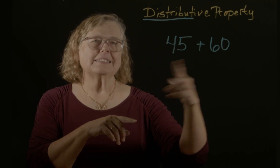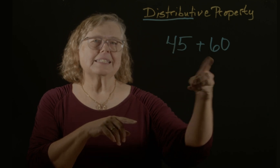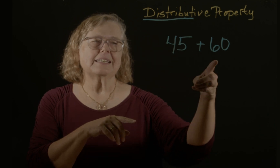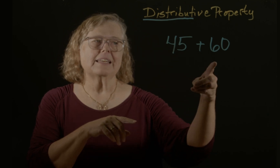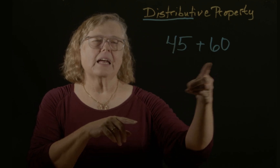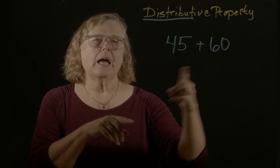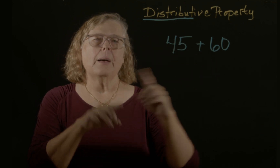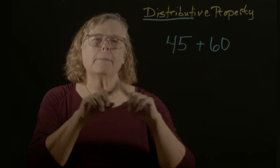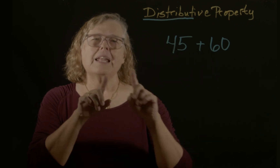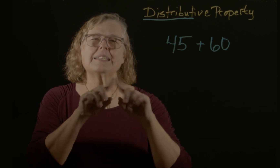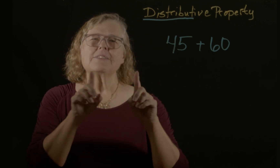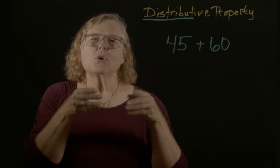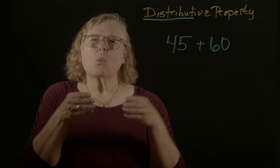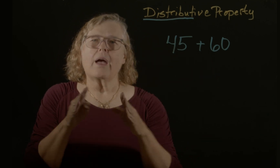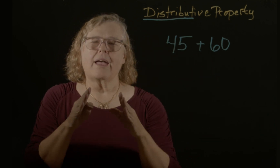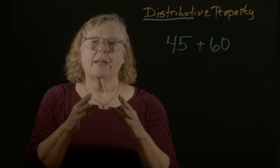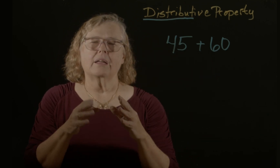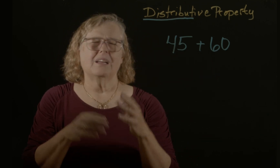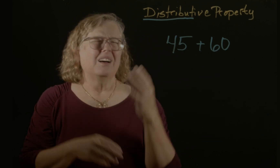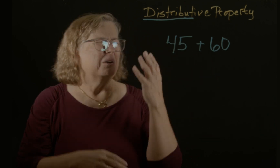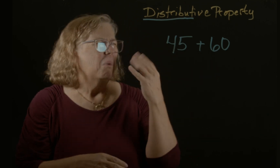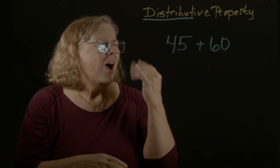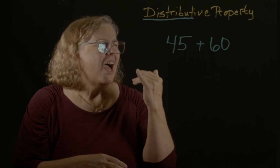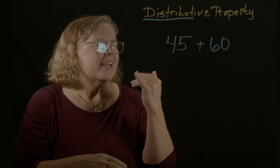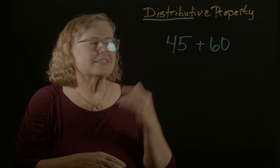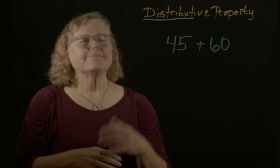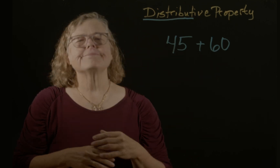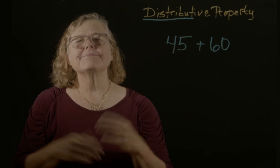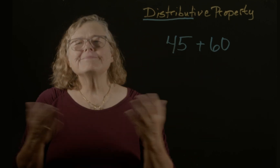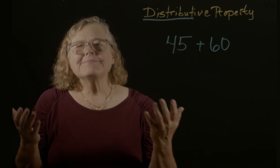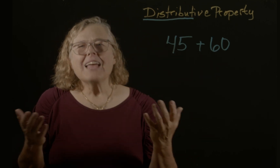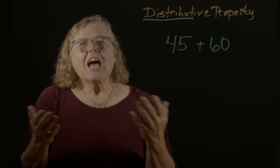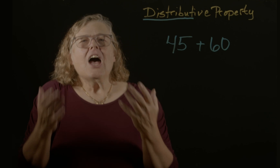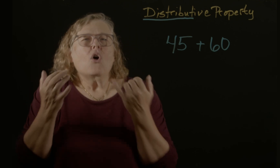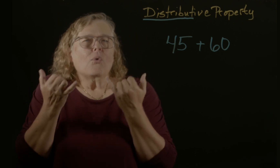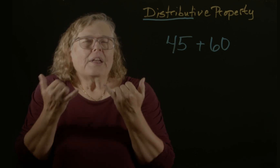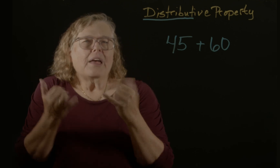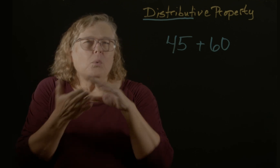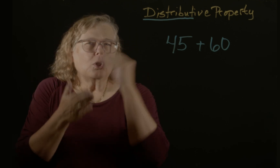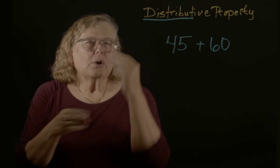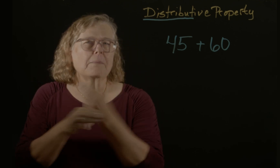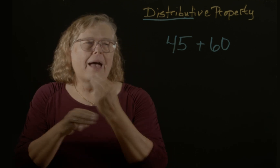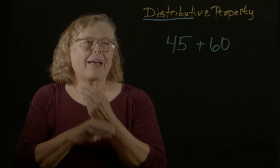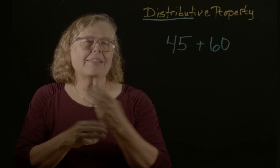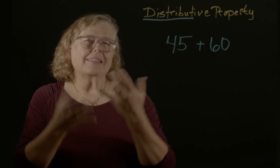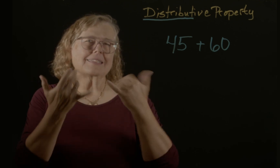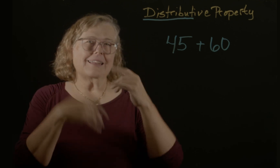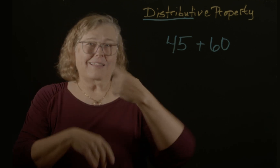If I write 45 plus 60, I want to write it a different way. Why do you want to do that? All right, you need to